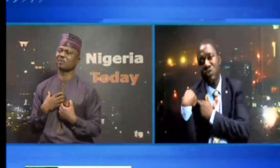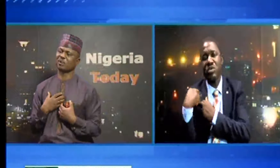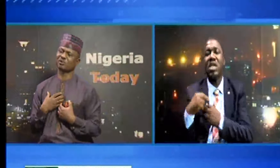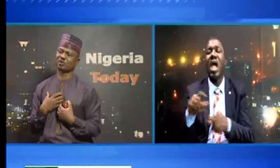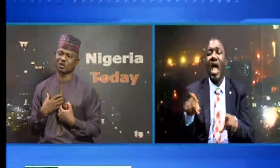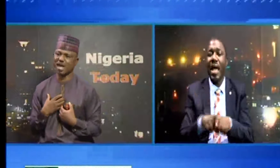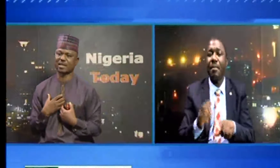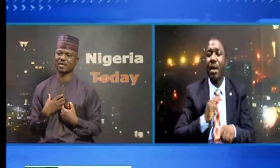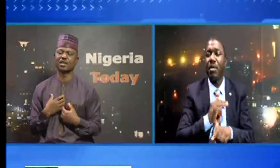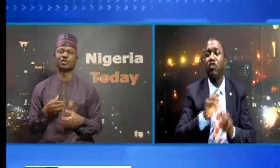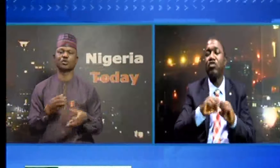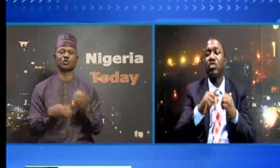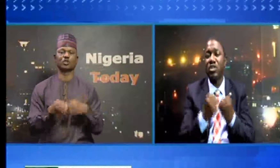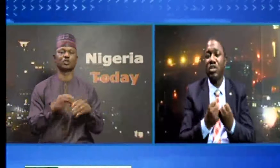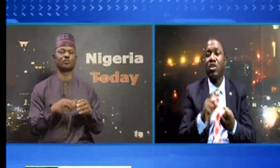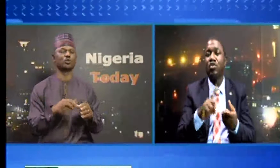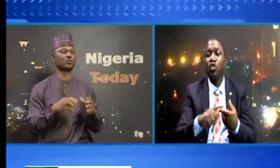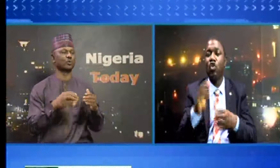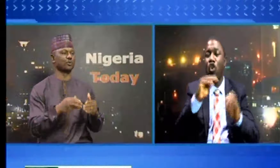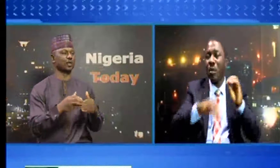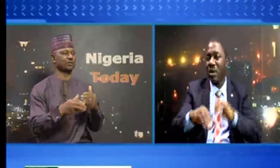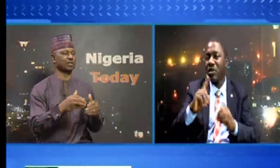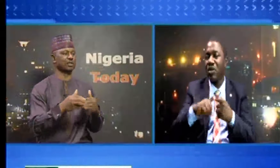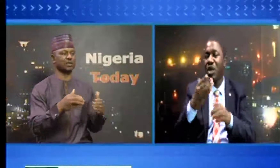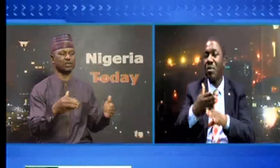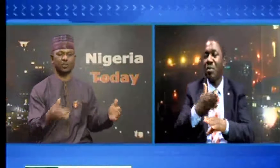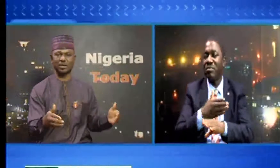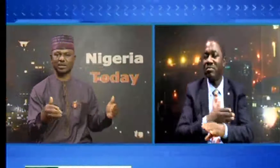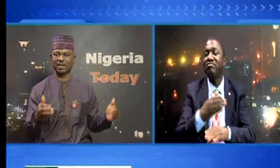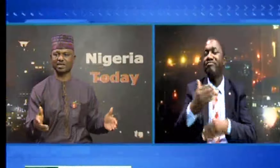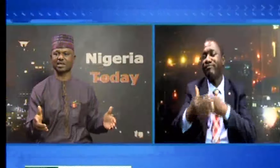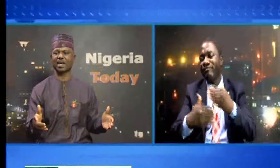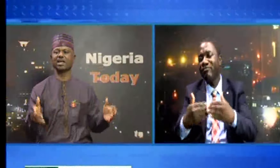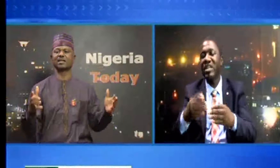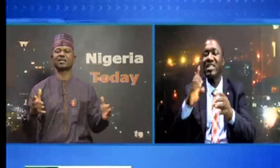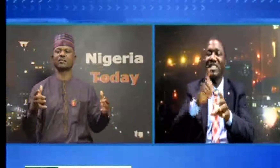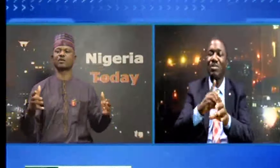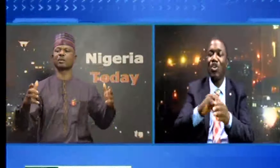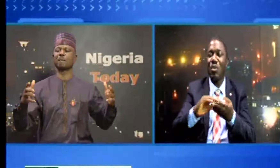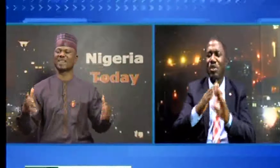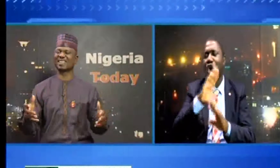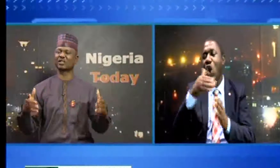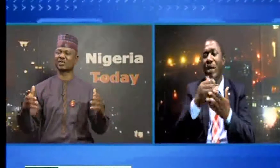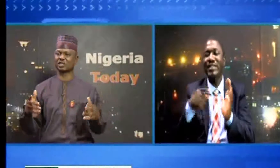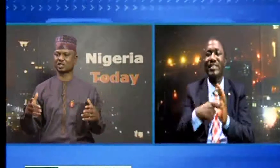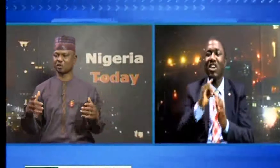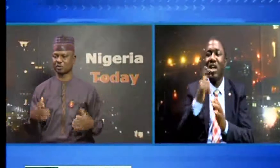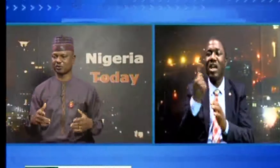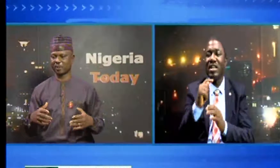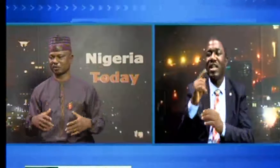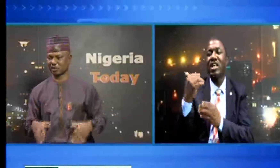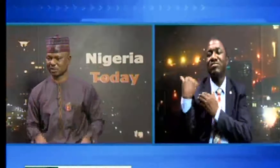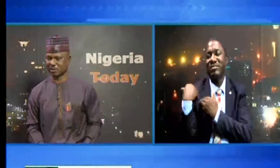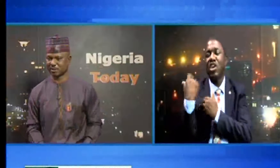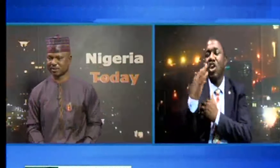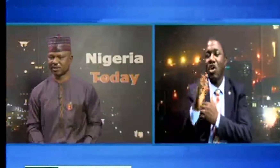as members of the society towards contributing to the progress of the disability community in Nigeria. These are part of the mandate of the National Commission for